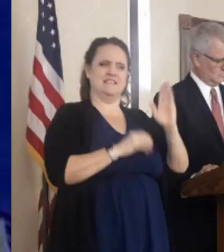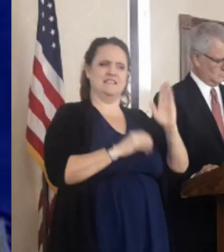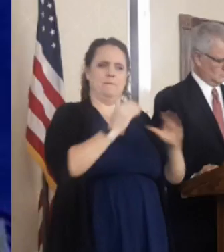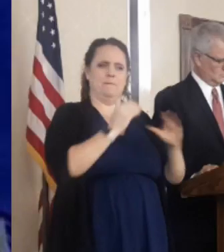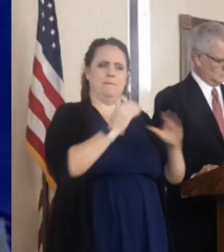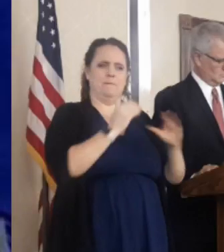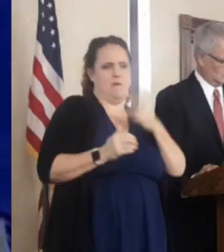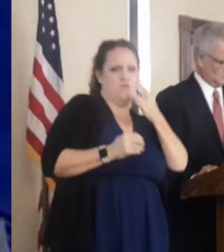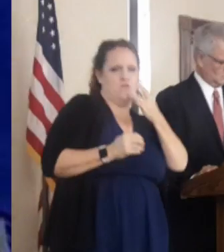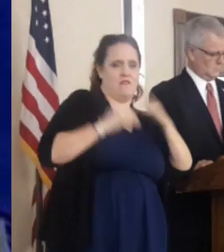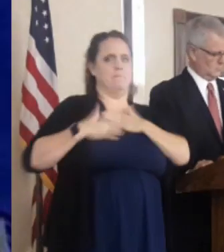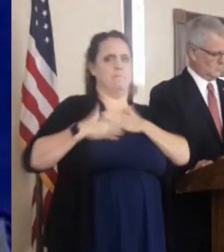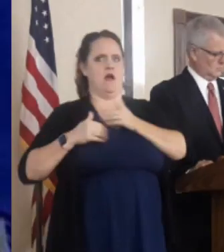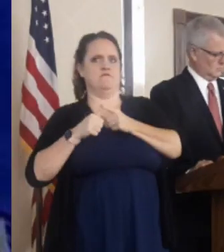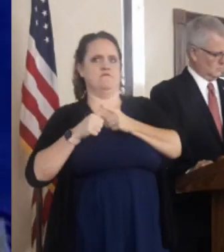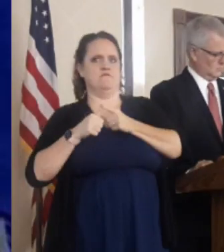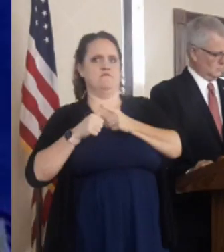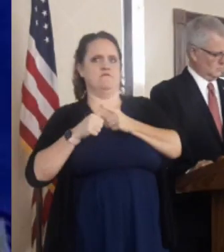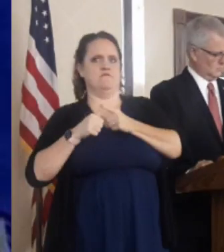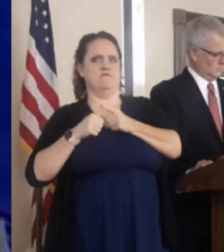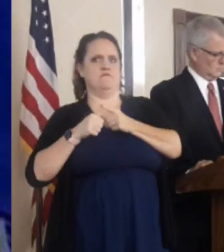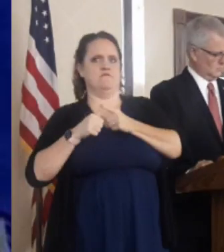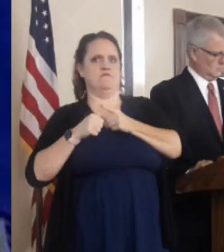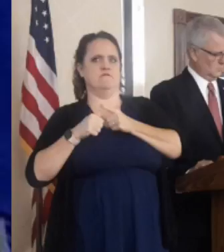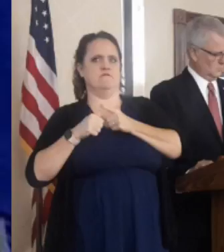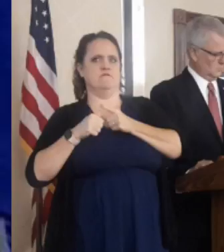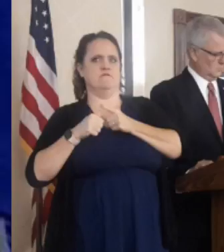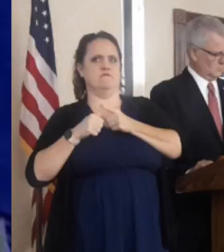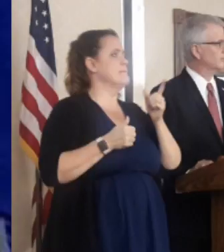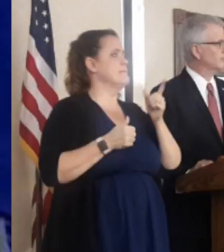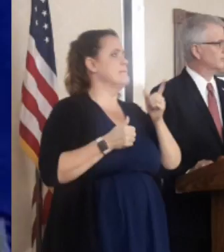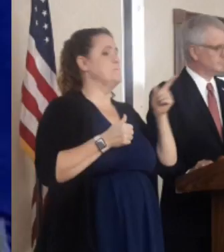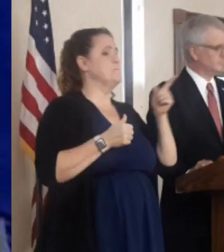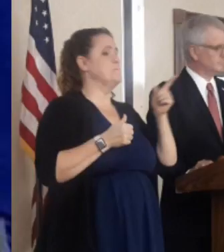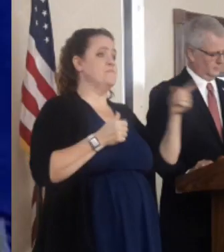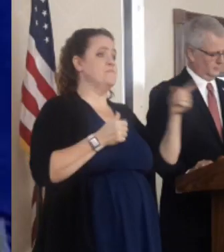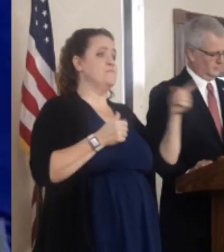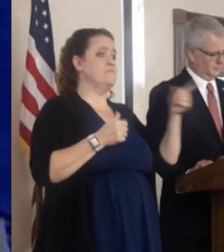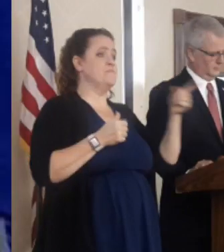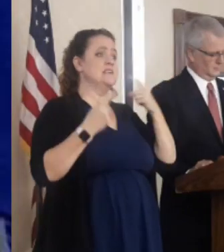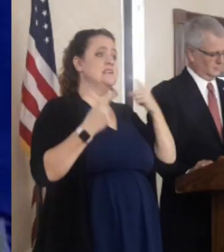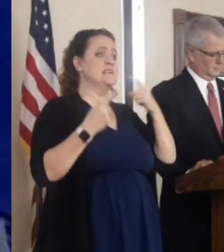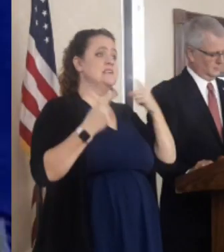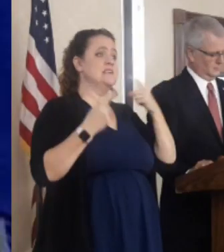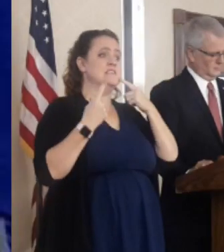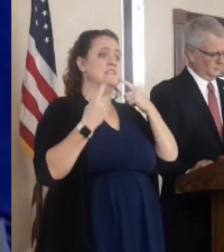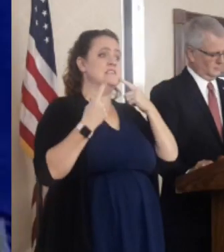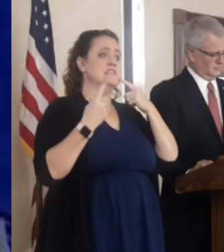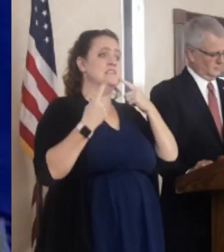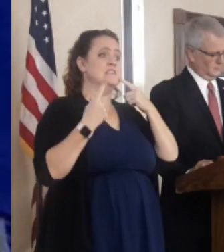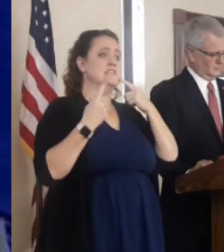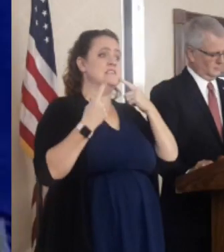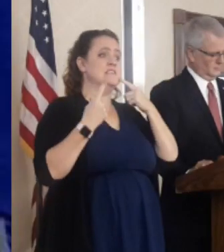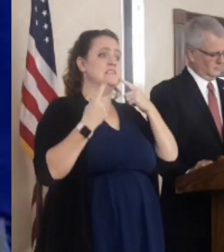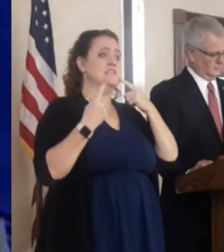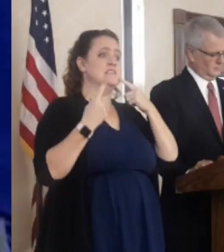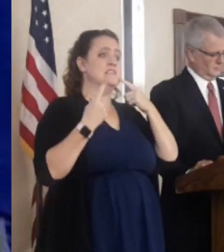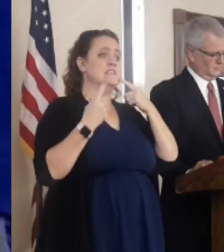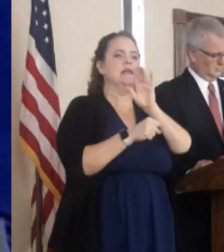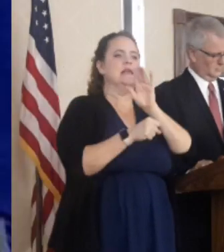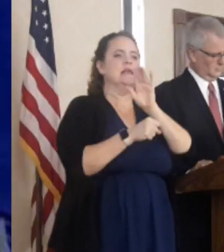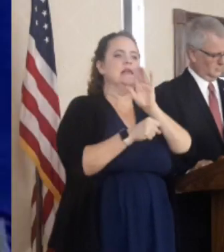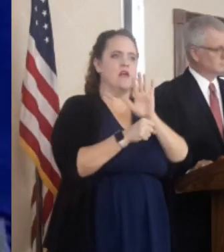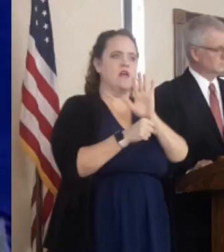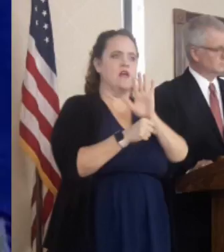this, because what it would effectively do is guarantee that every member of